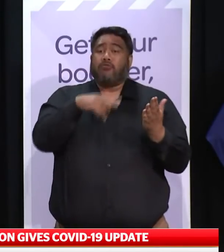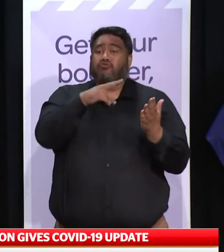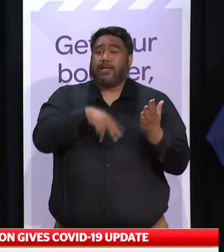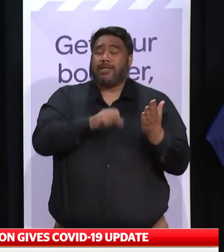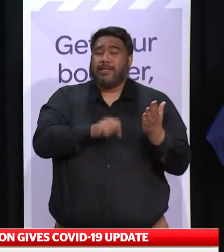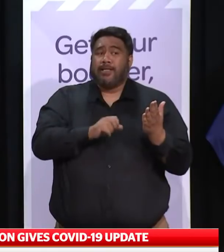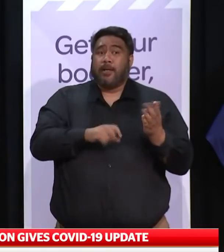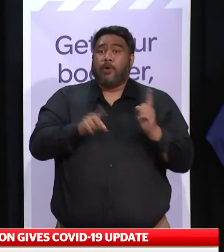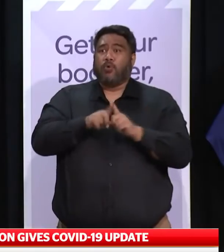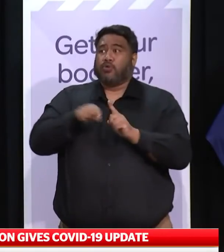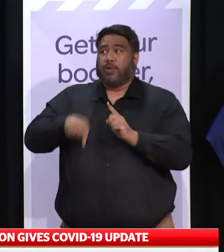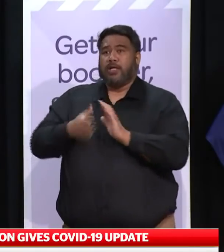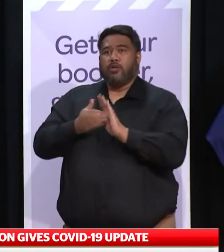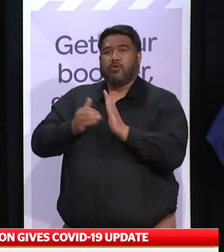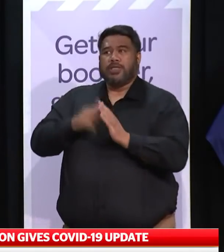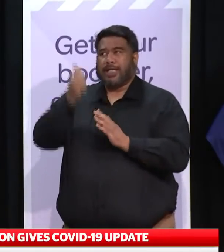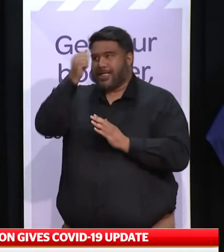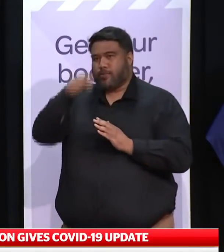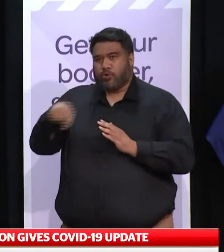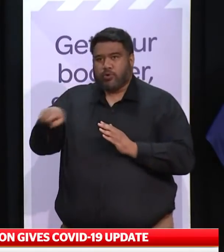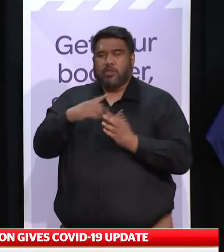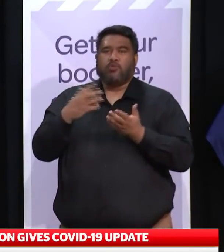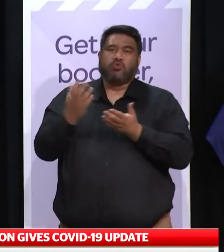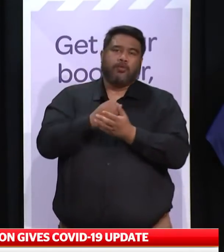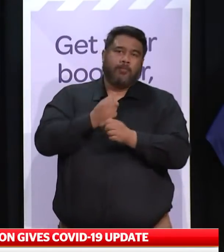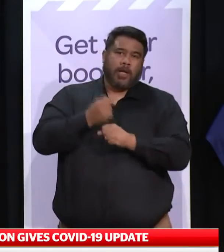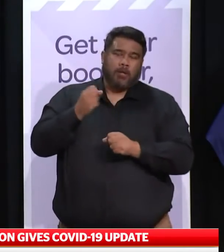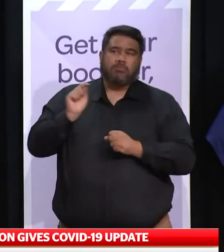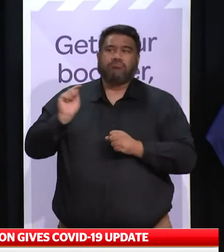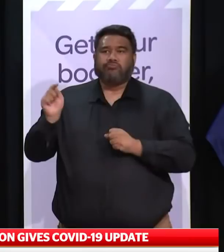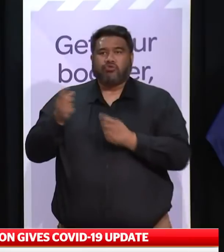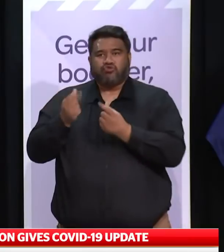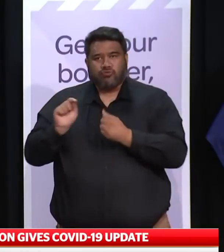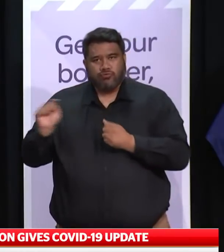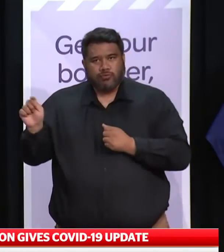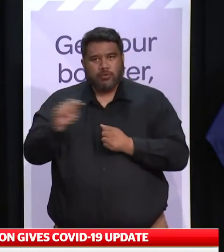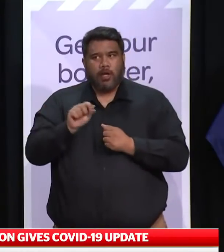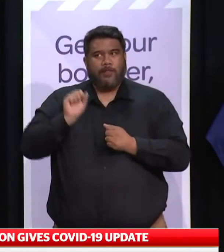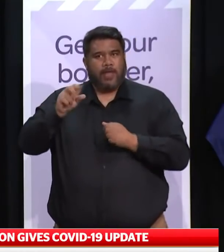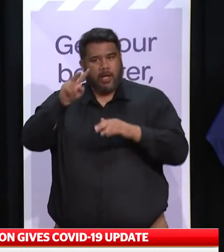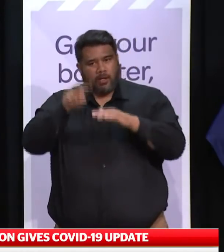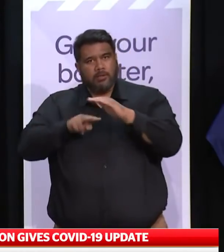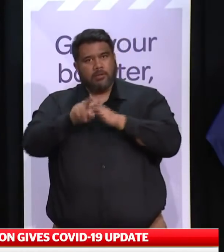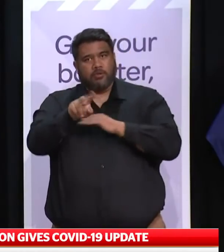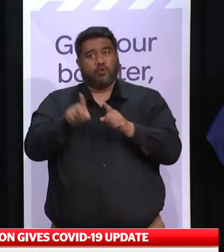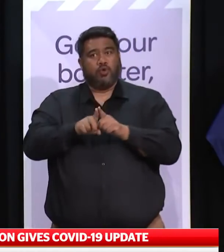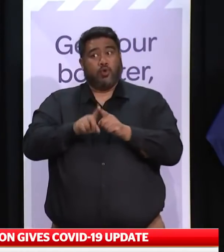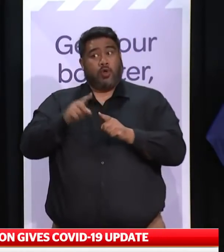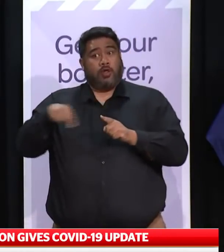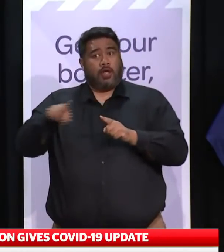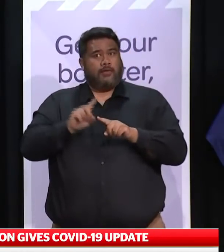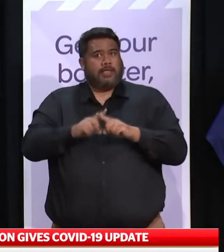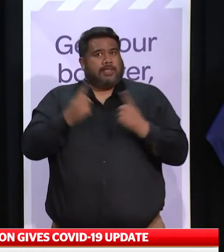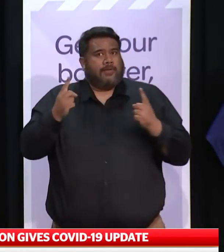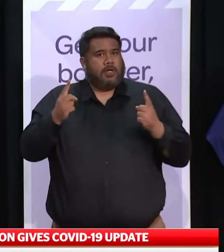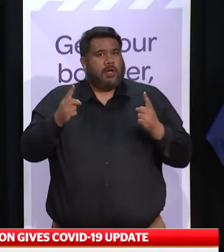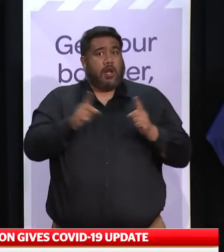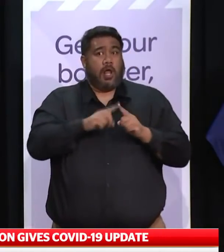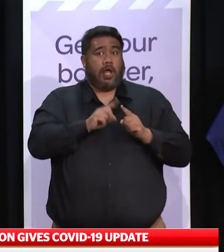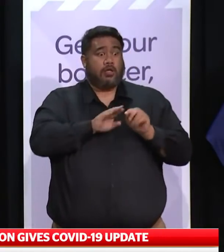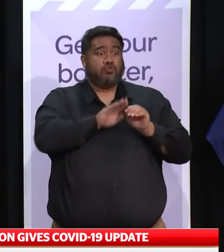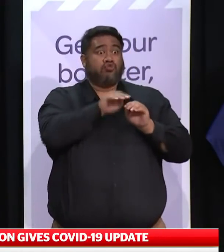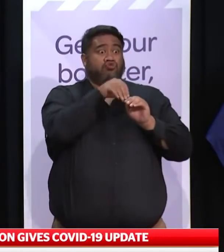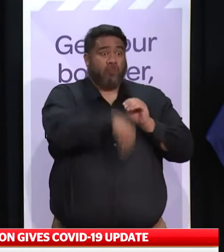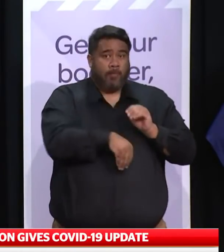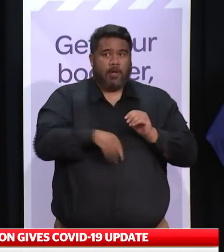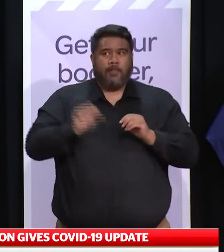from forecasters here in New Zealand, the Reserve Bank, Treasury and others. They are not forecasting the kind of sharp drop that you're